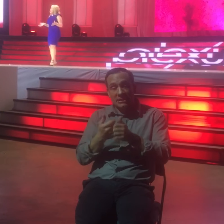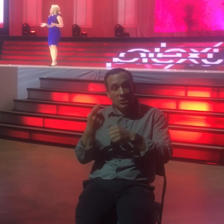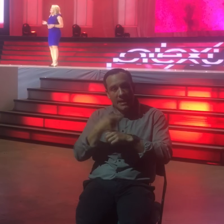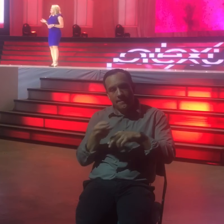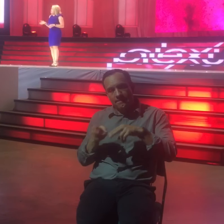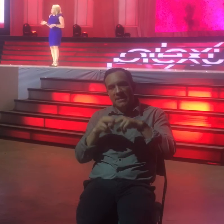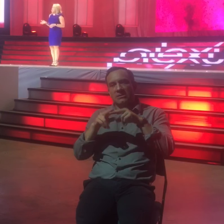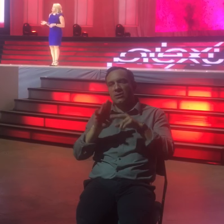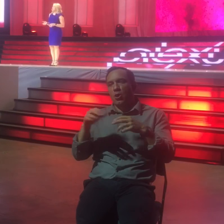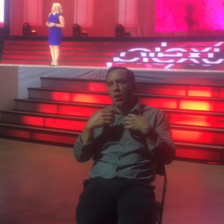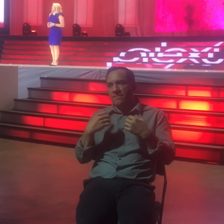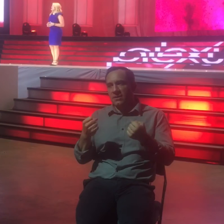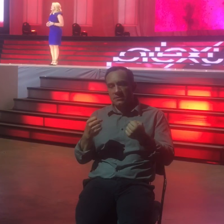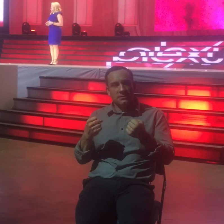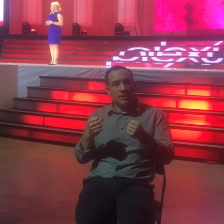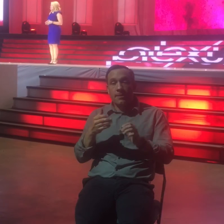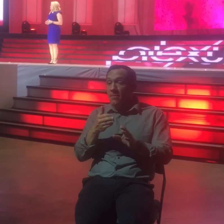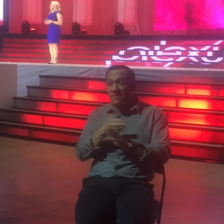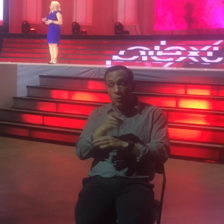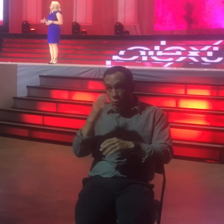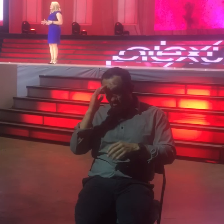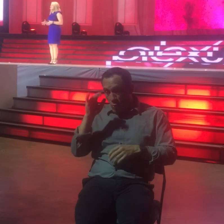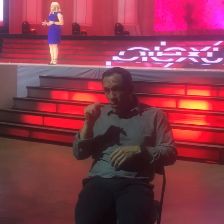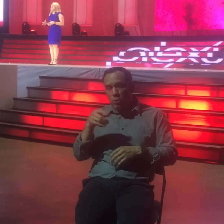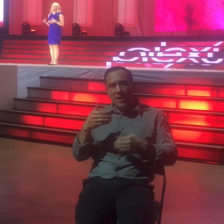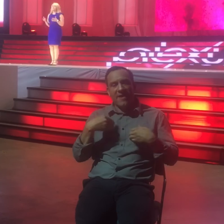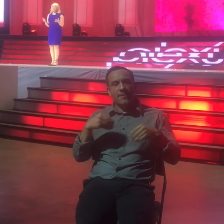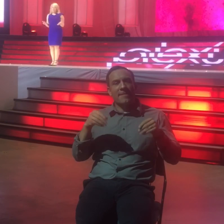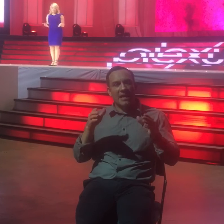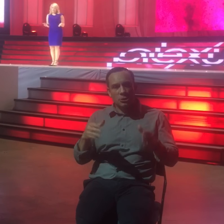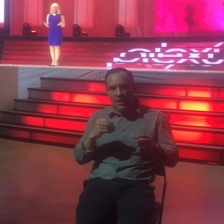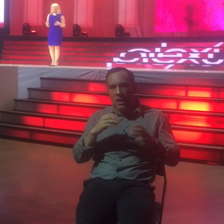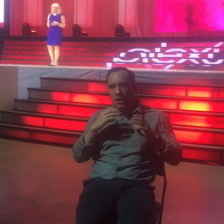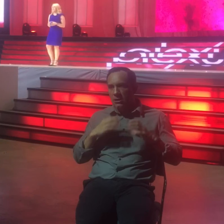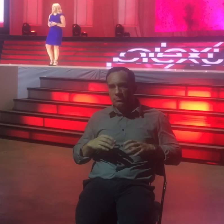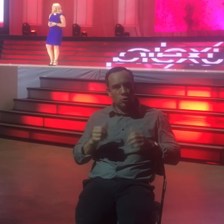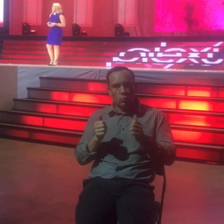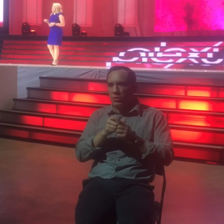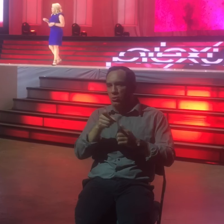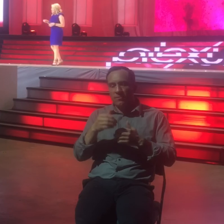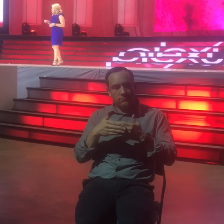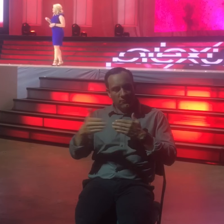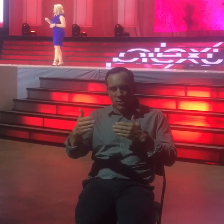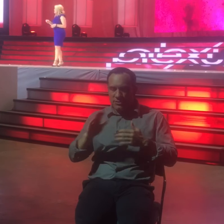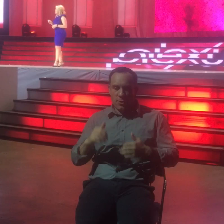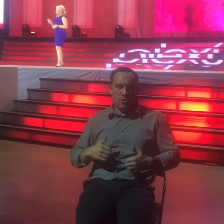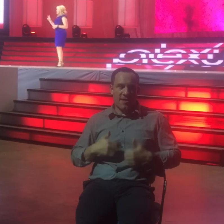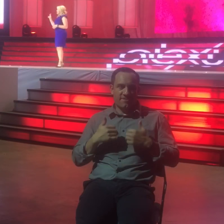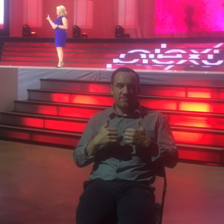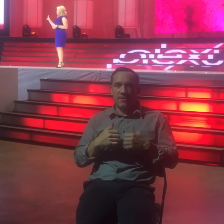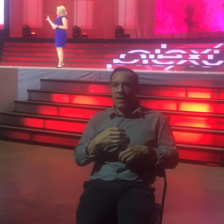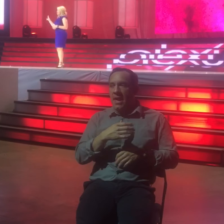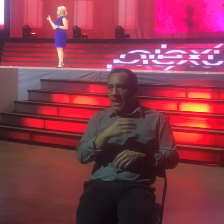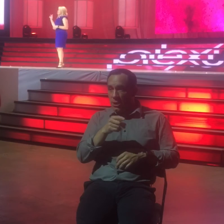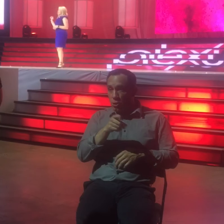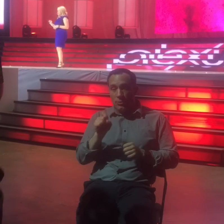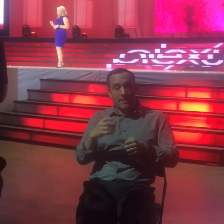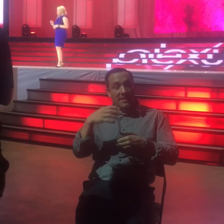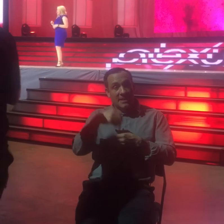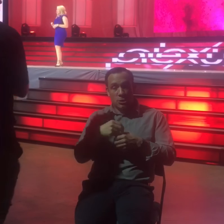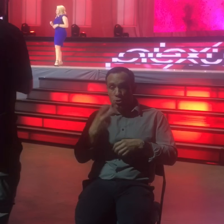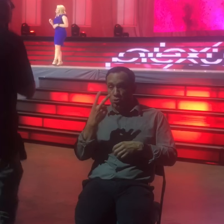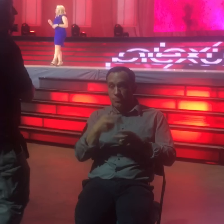right? And before you know it, you have an ambassador and a customer that's with you for life. And you were able to be in two places